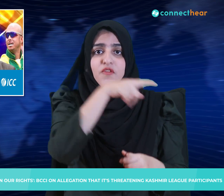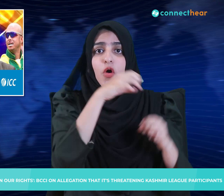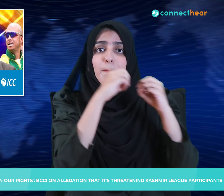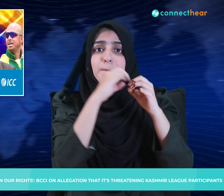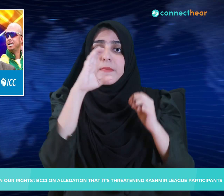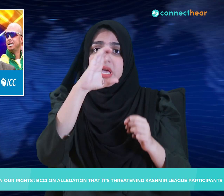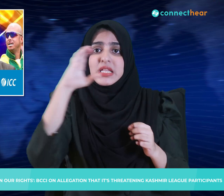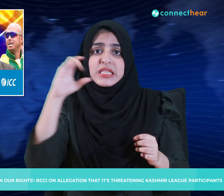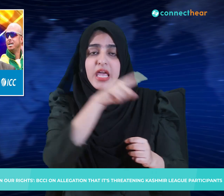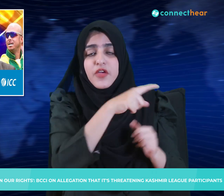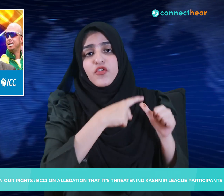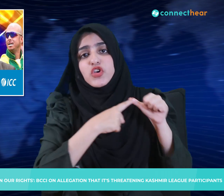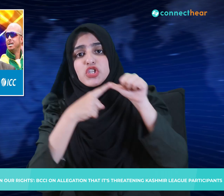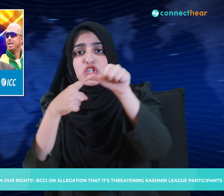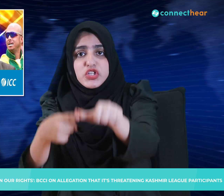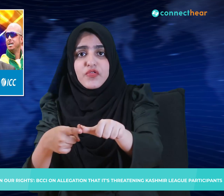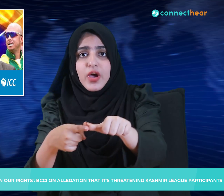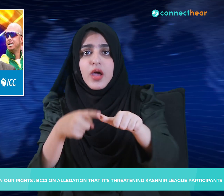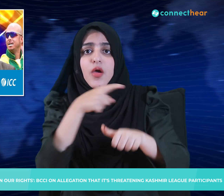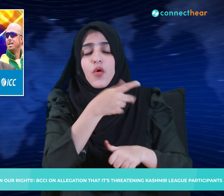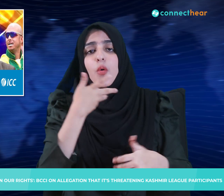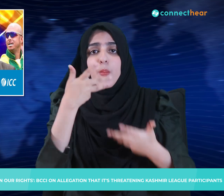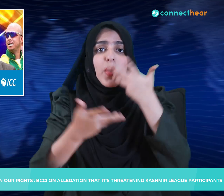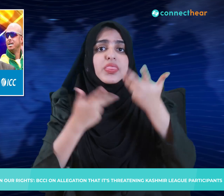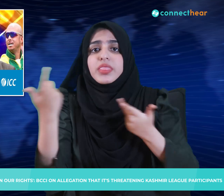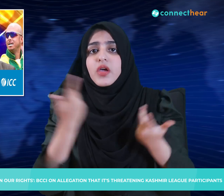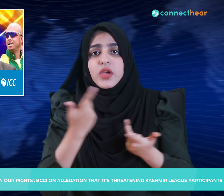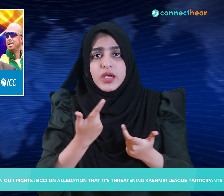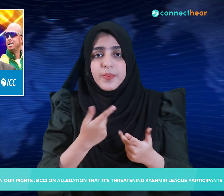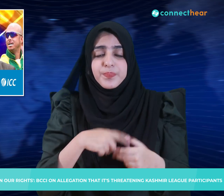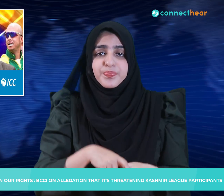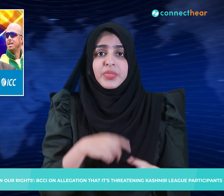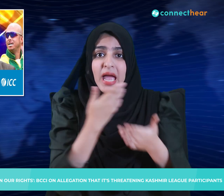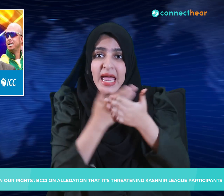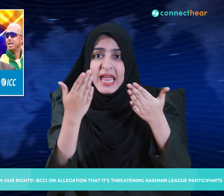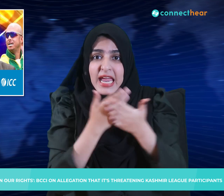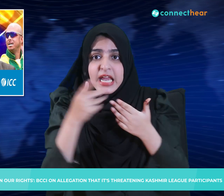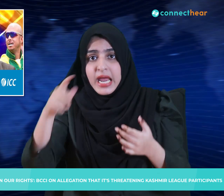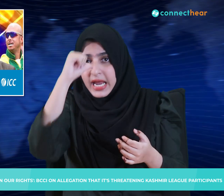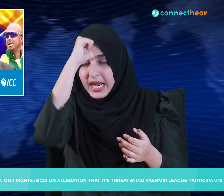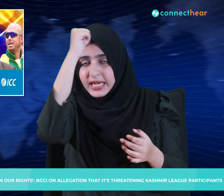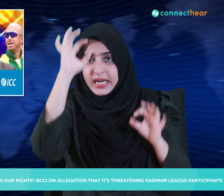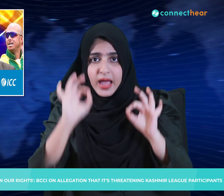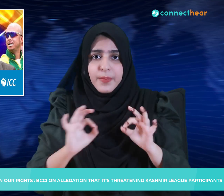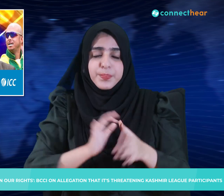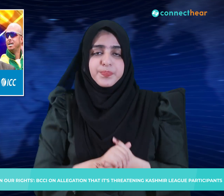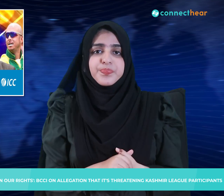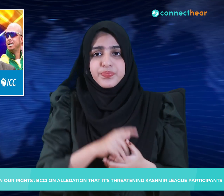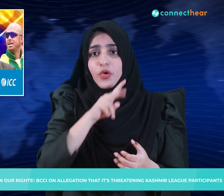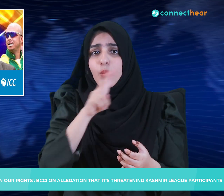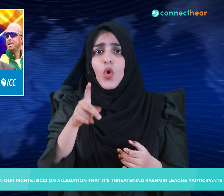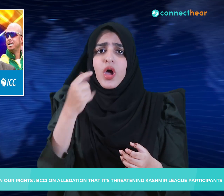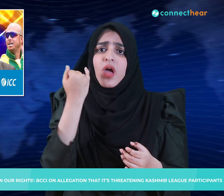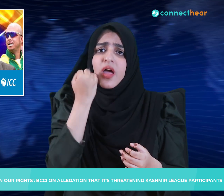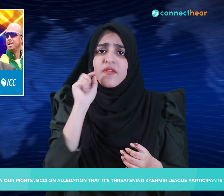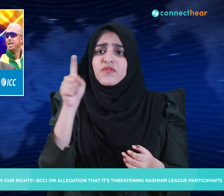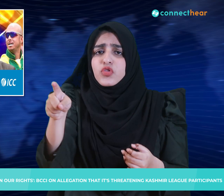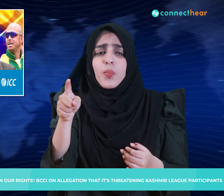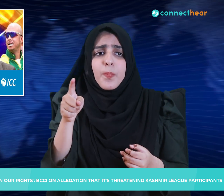Responding to Gibbs and the PCB, a BCCI official told an Indian news agency, while one